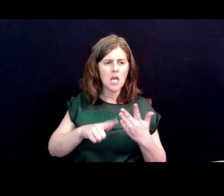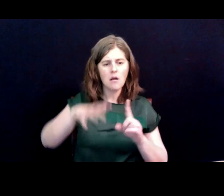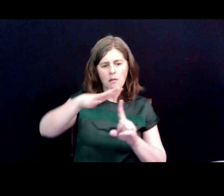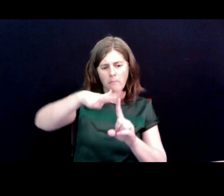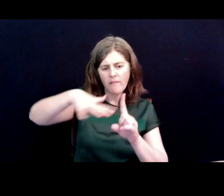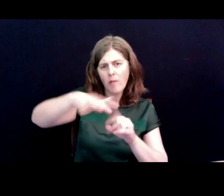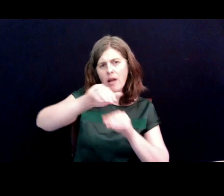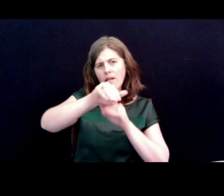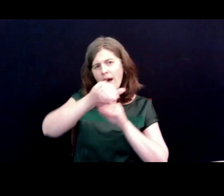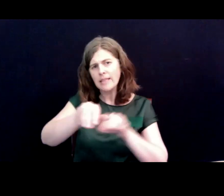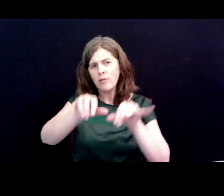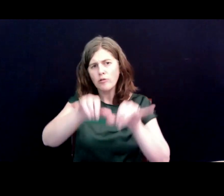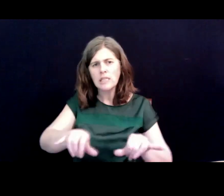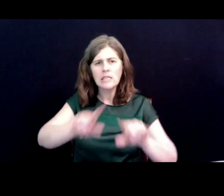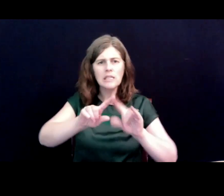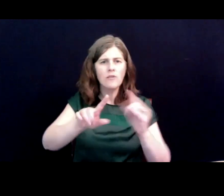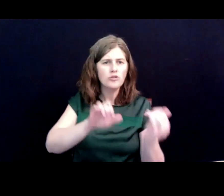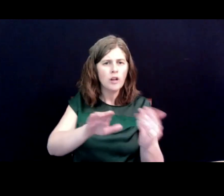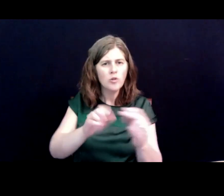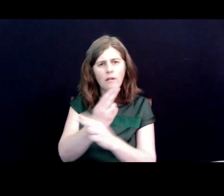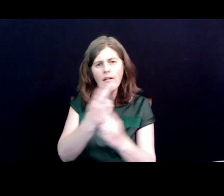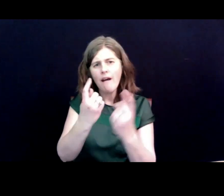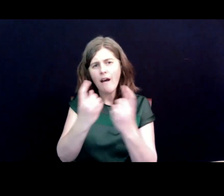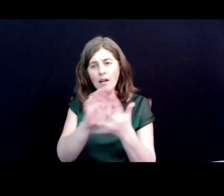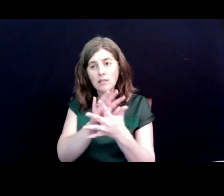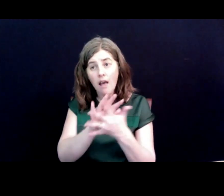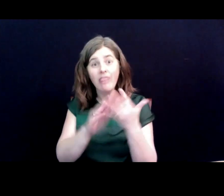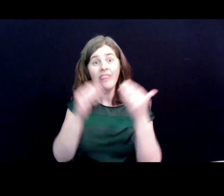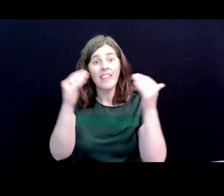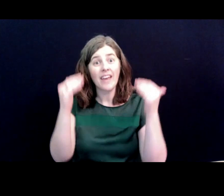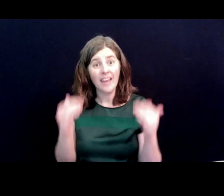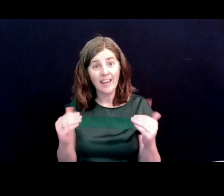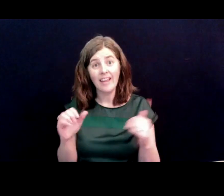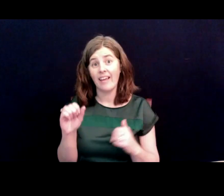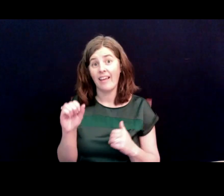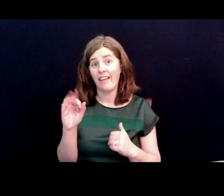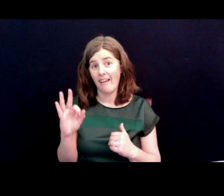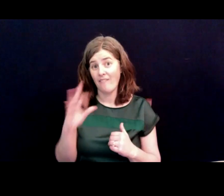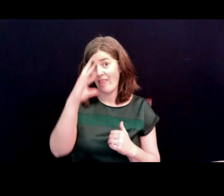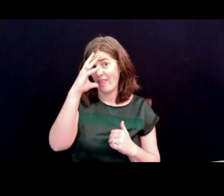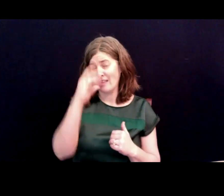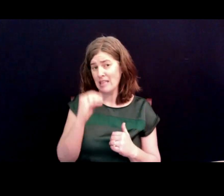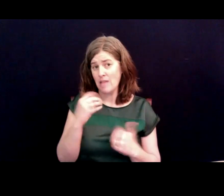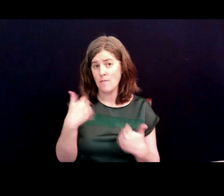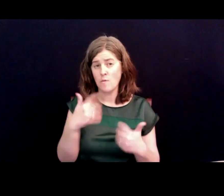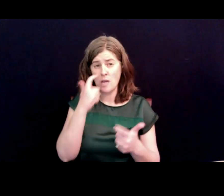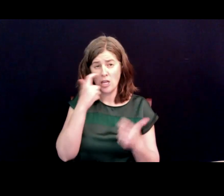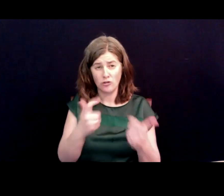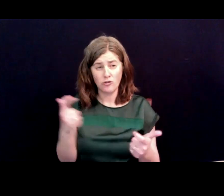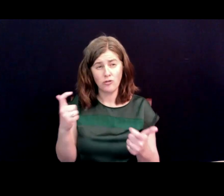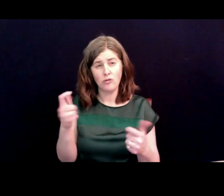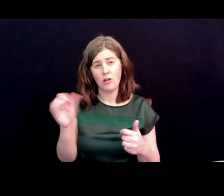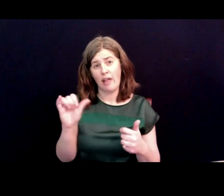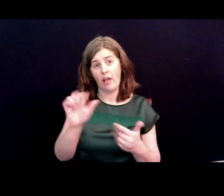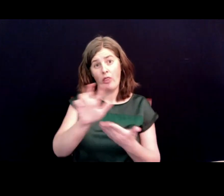you're looking at different strategies that you can ask about. And then if the sleep is such an issue, like a 3